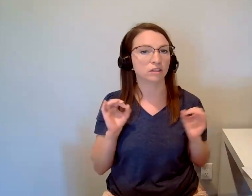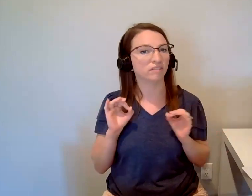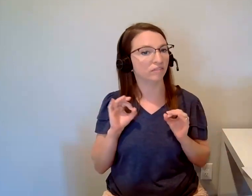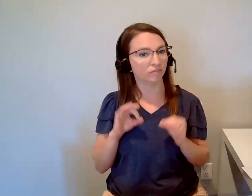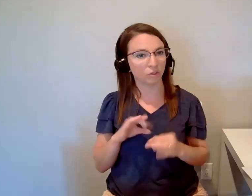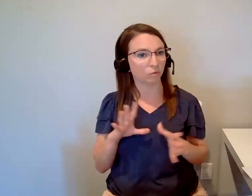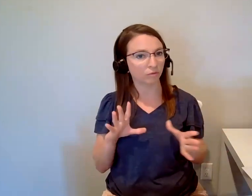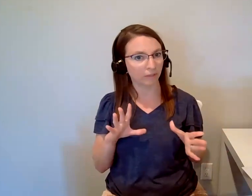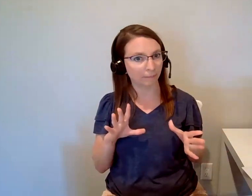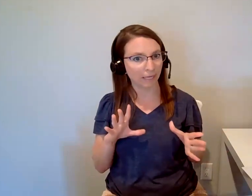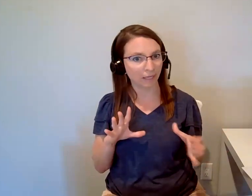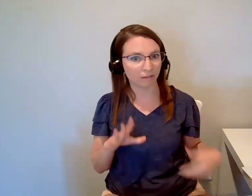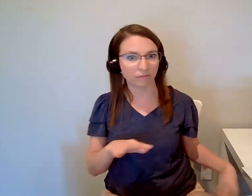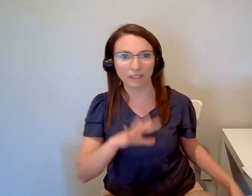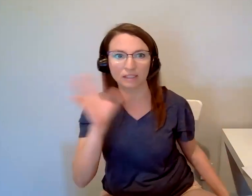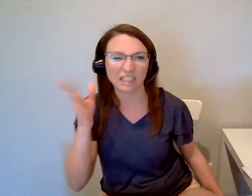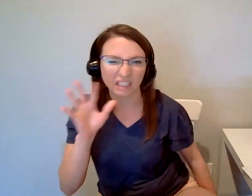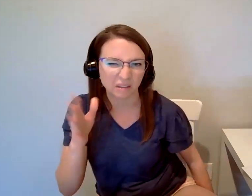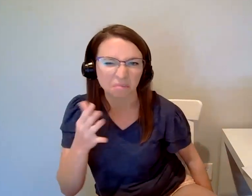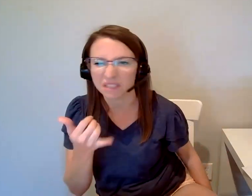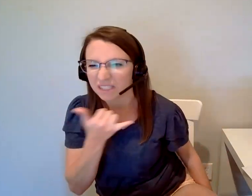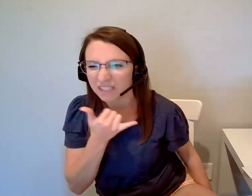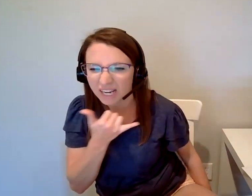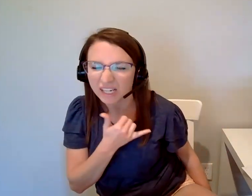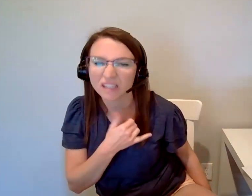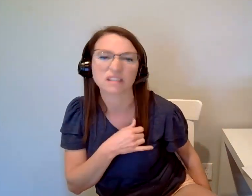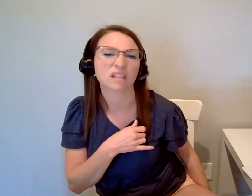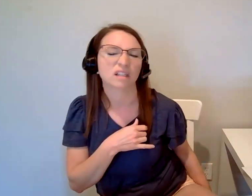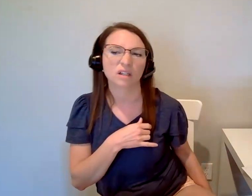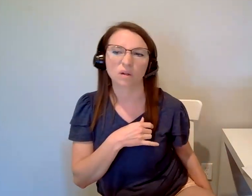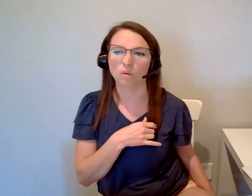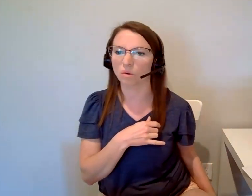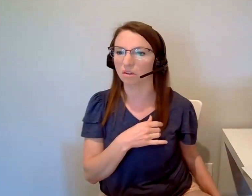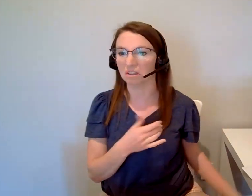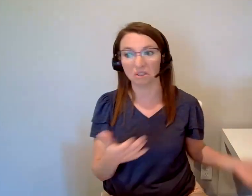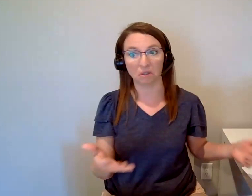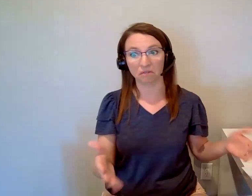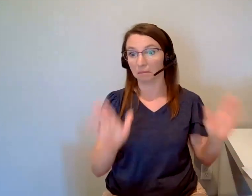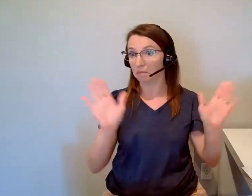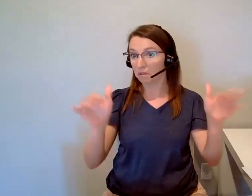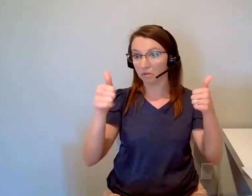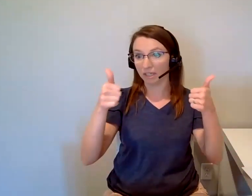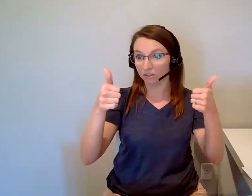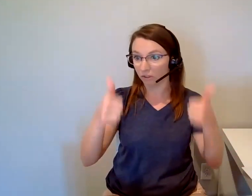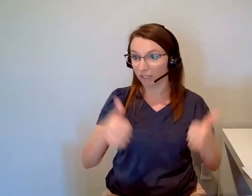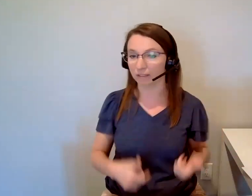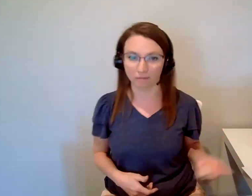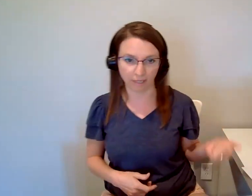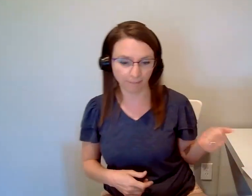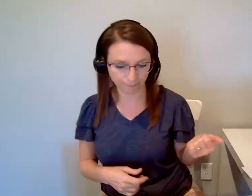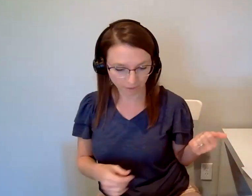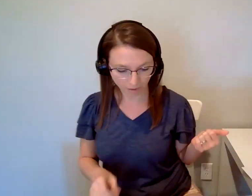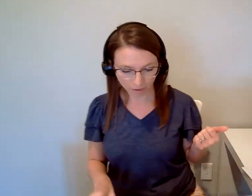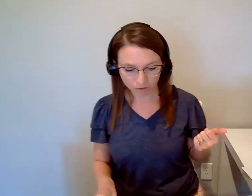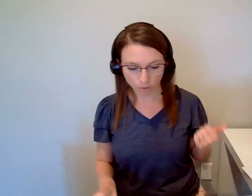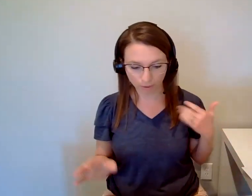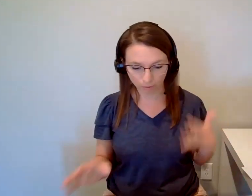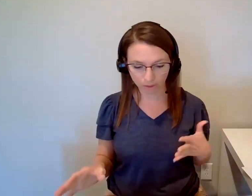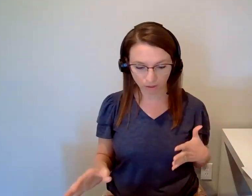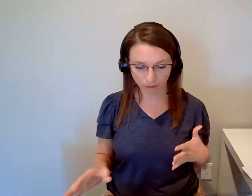give general feedback if I see any mistakes or, you know, if I'm, oh, you guys are great. Okay, so what I want you to do